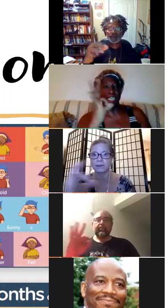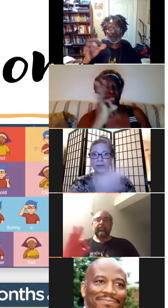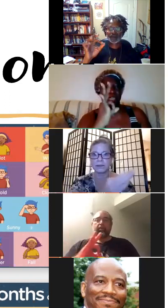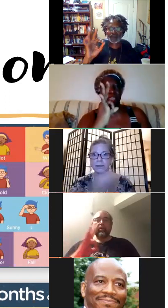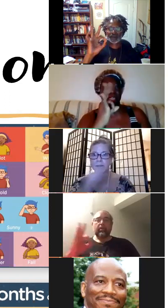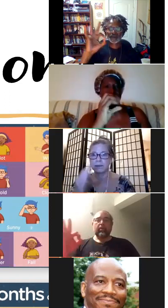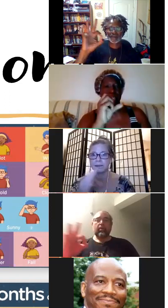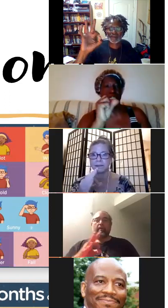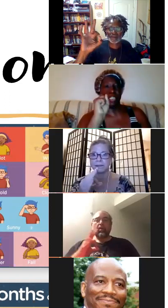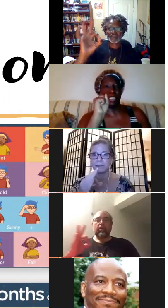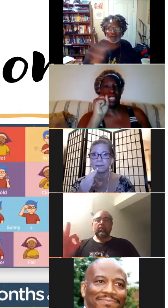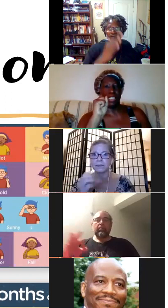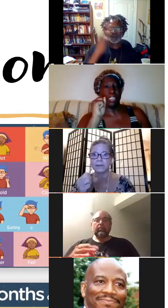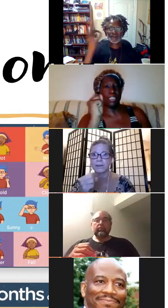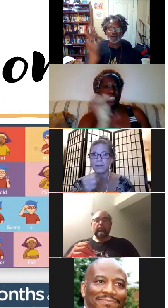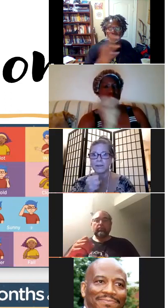Friday.